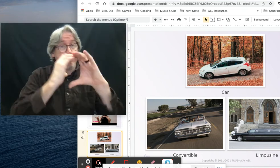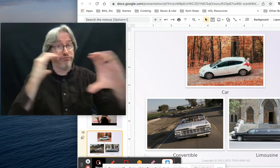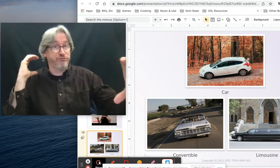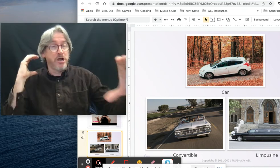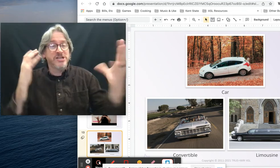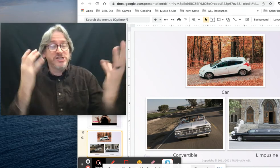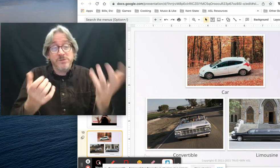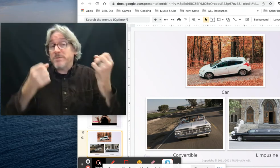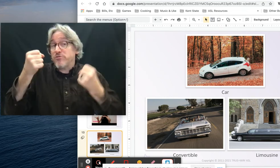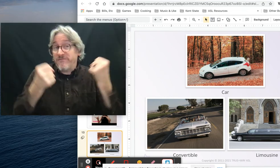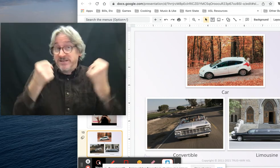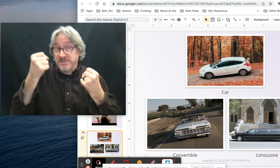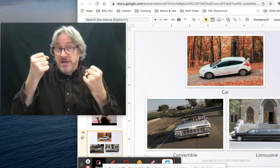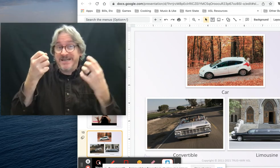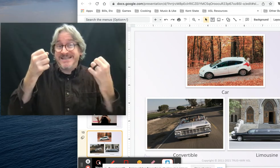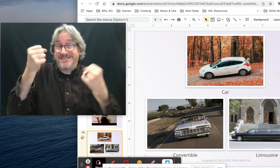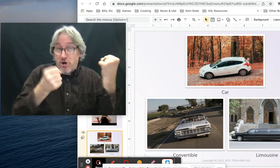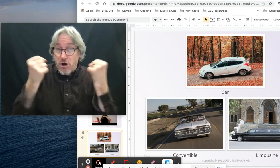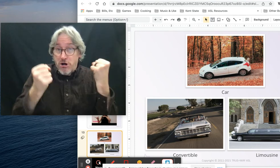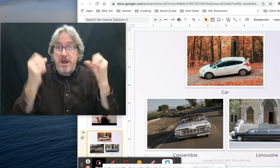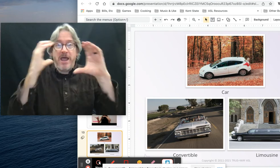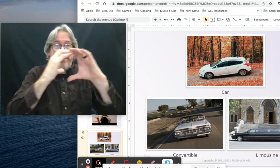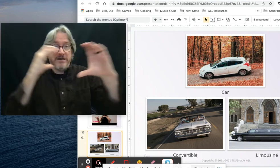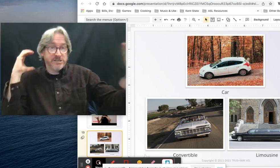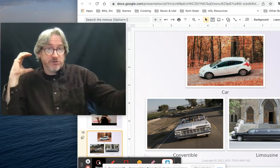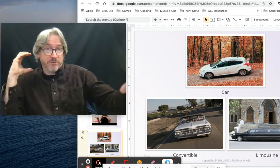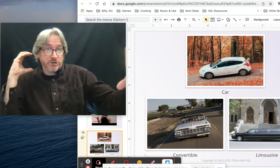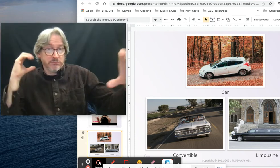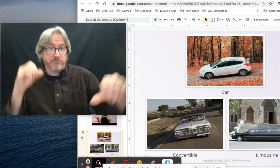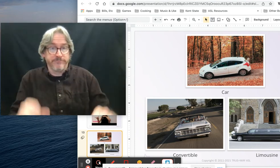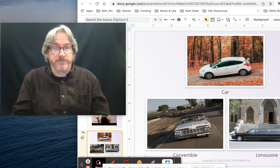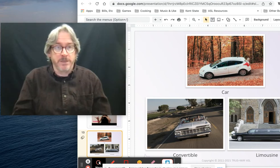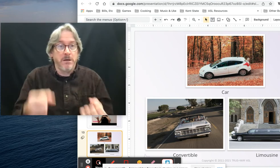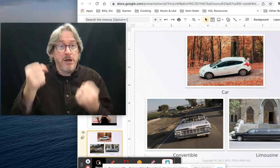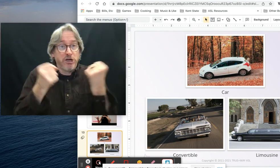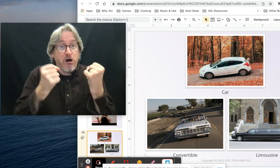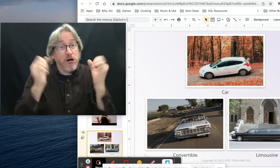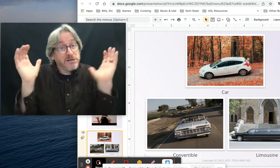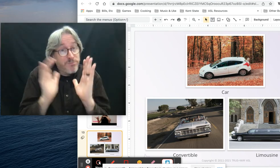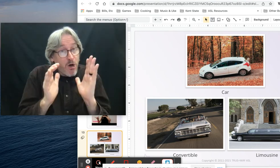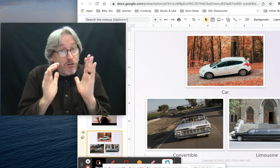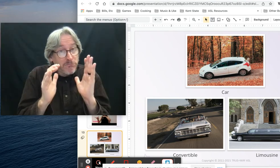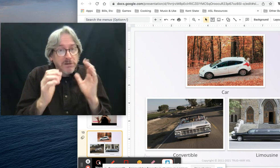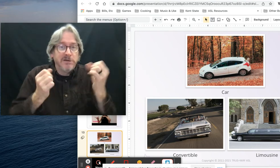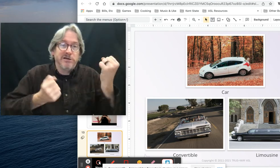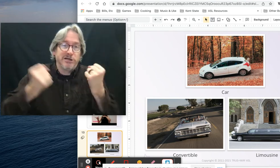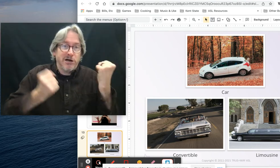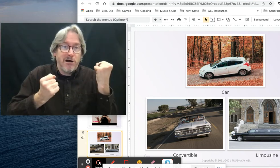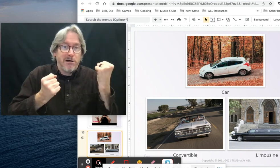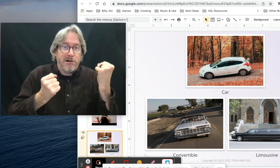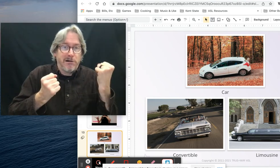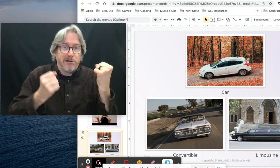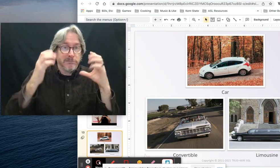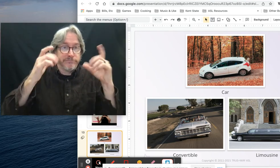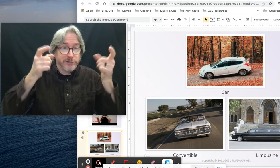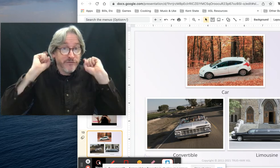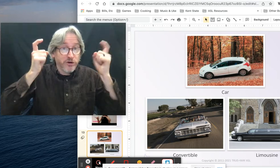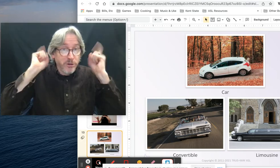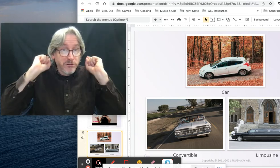car. So you always want to preface because it's car and then description. Car small,